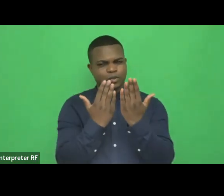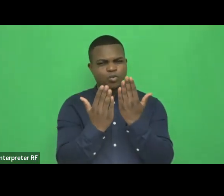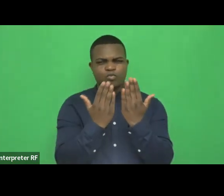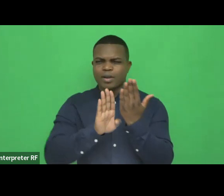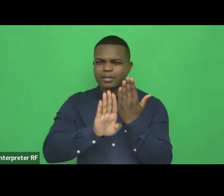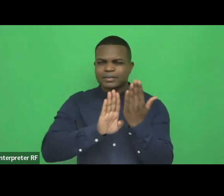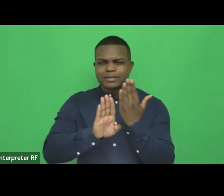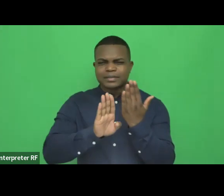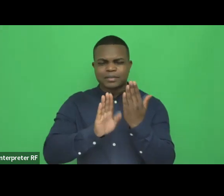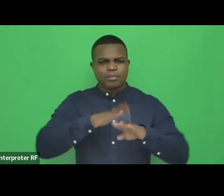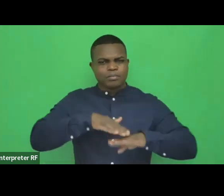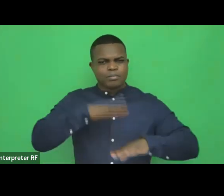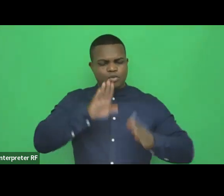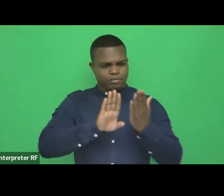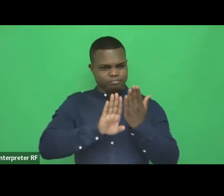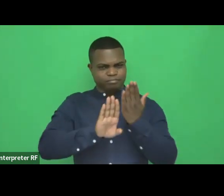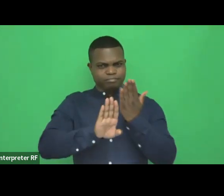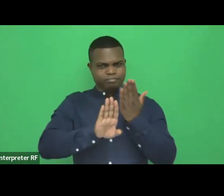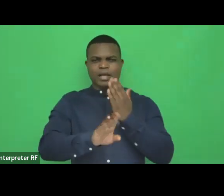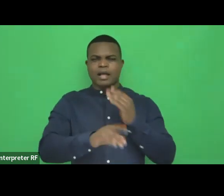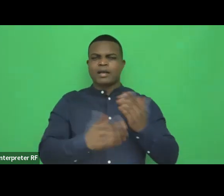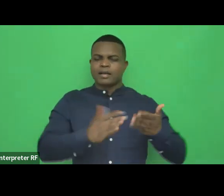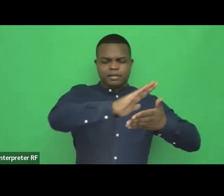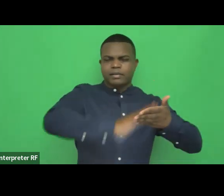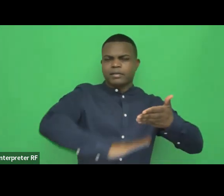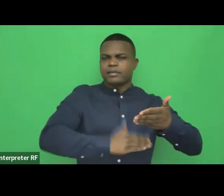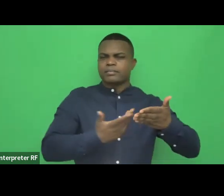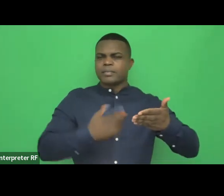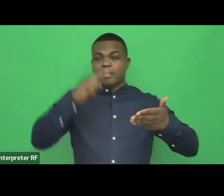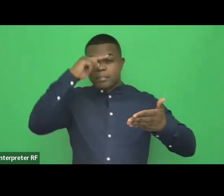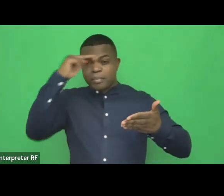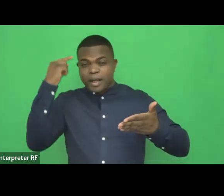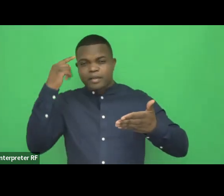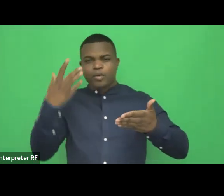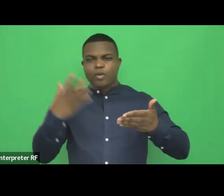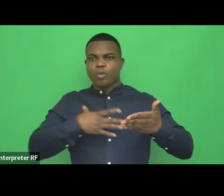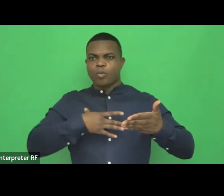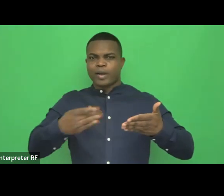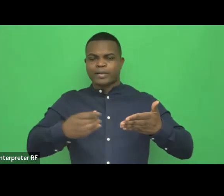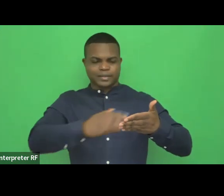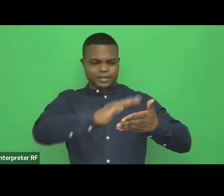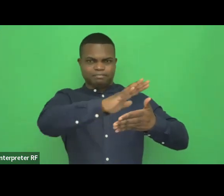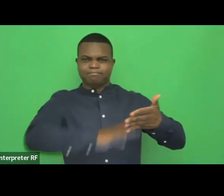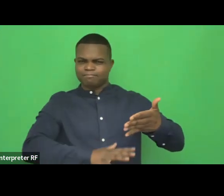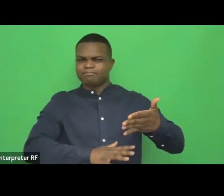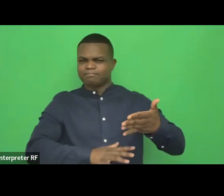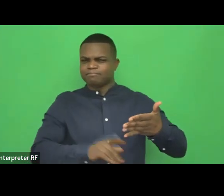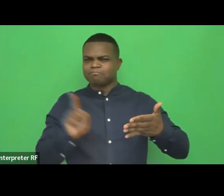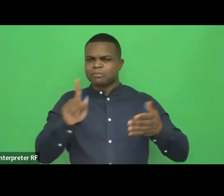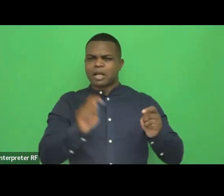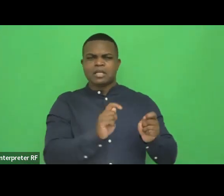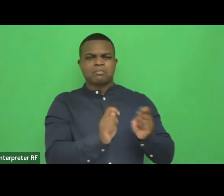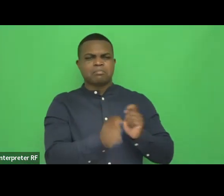be preferable. Conversely, many people with specific reading difficulties such as dyslexia need a low